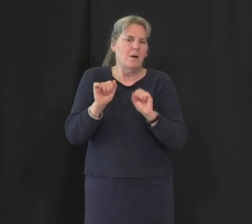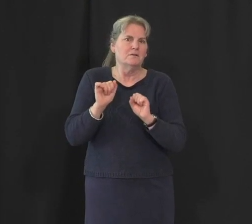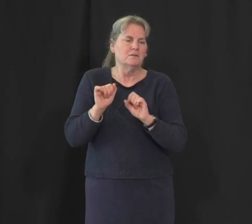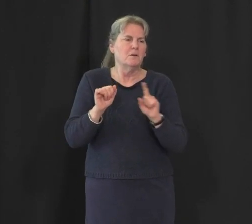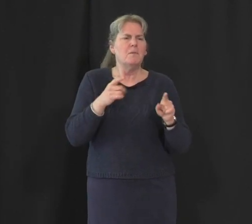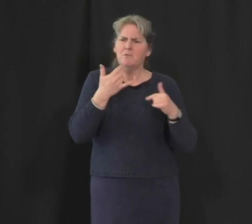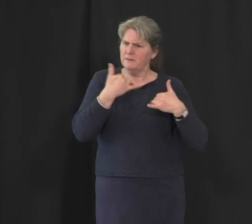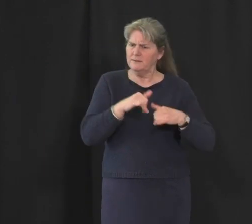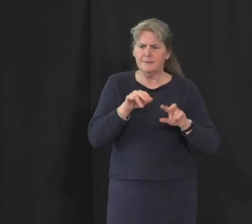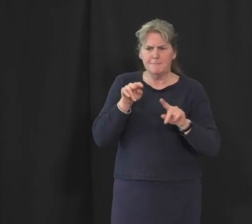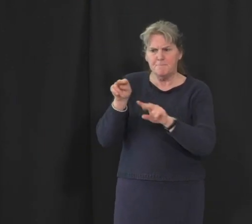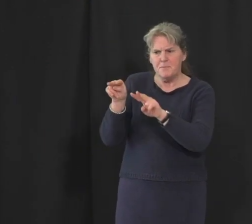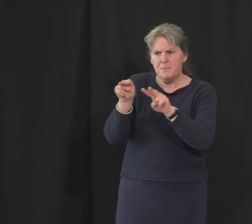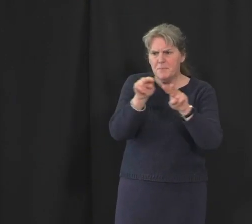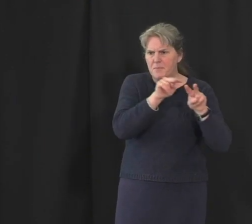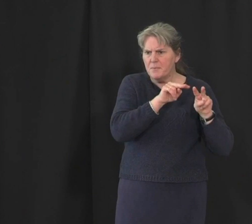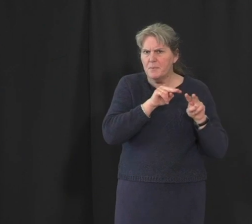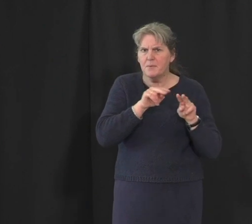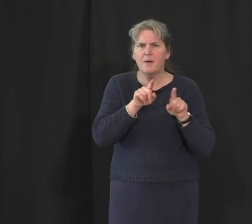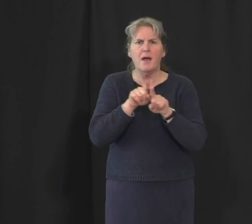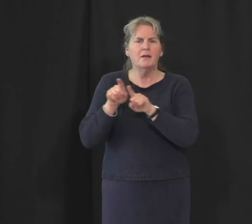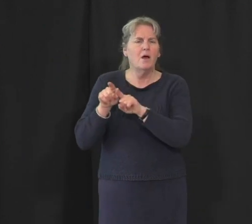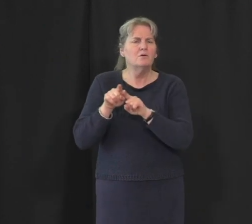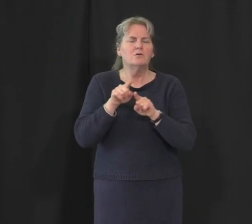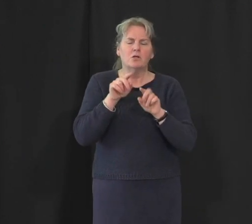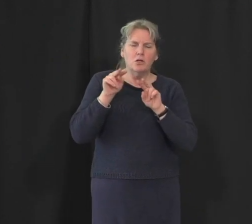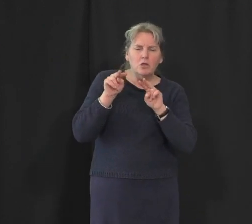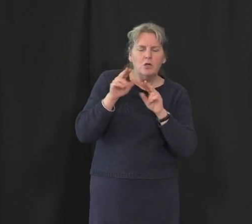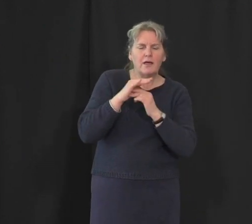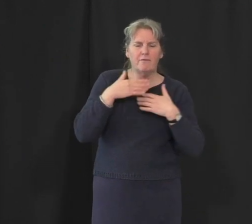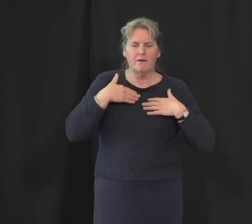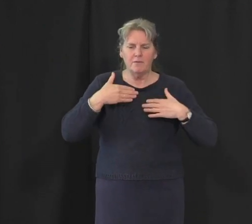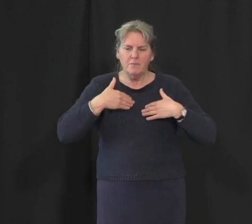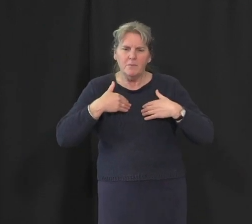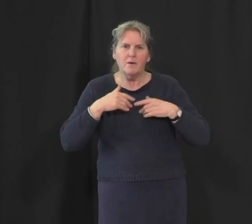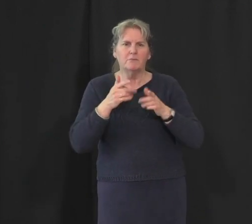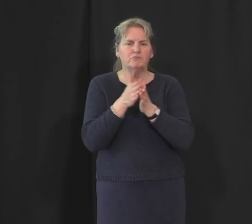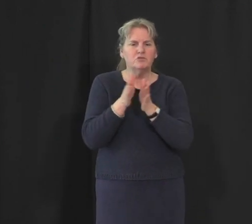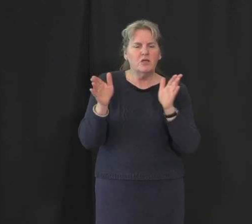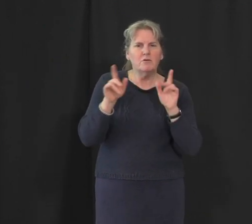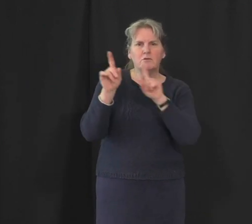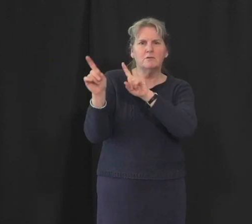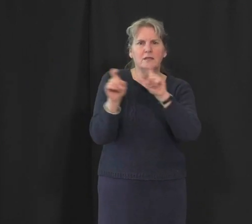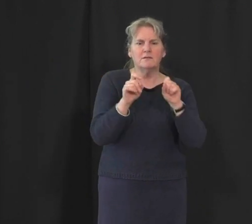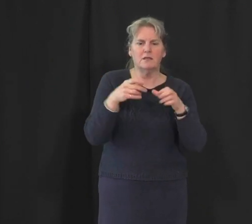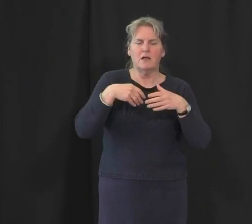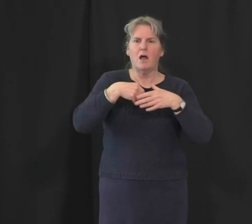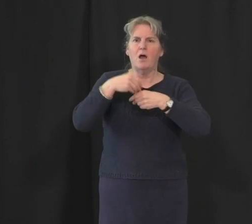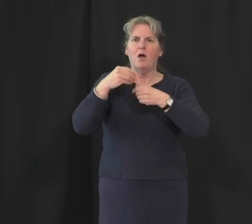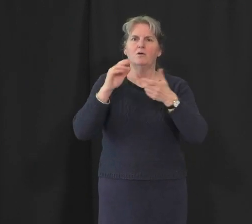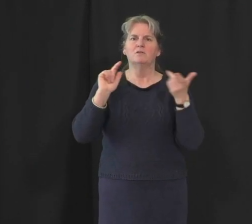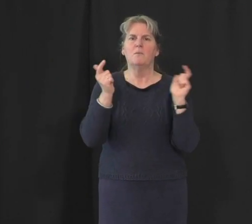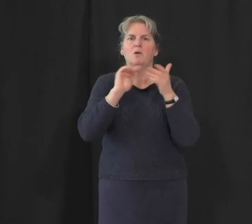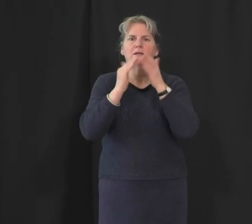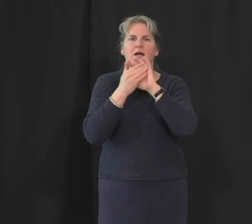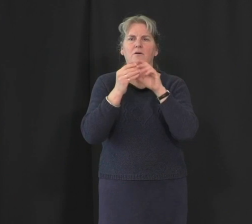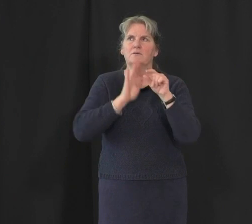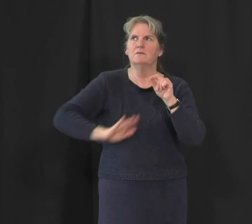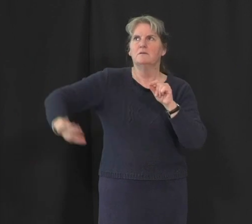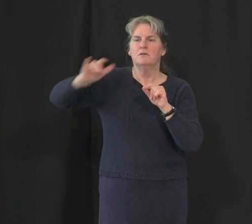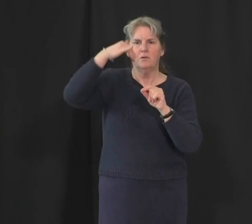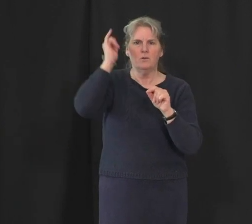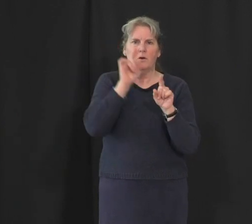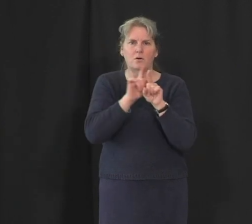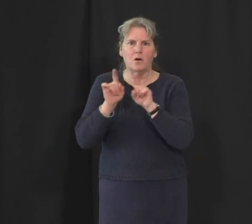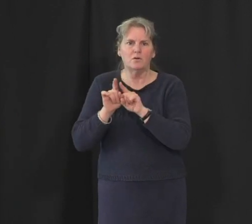through testing people hospitalized with respiratory complaints, as well as liberal testing in rural Yukon and testing